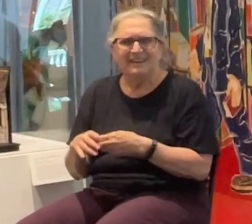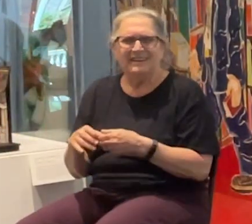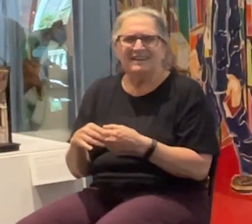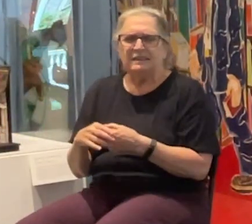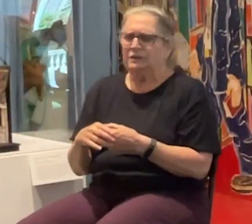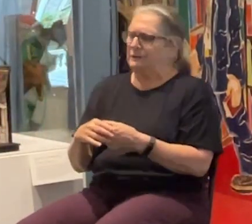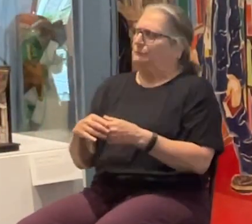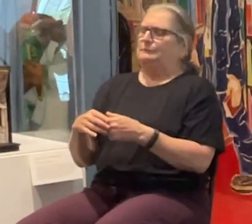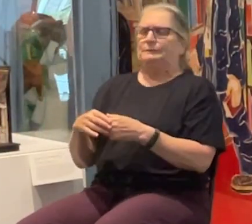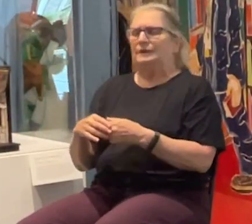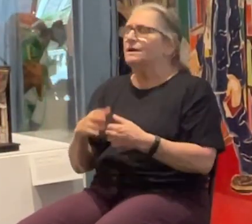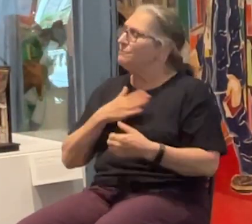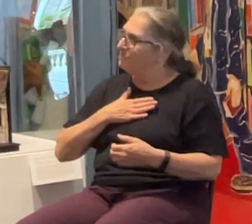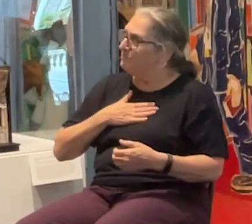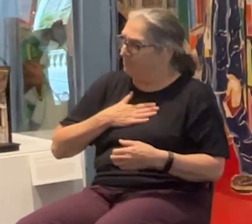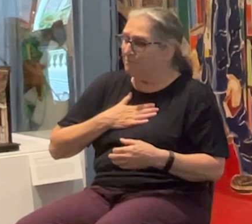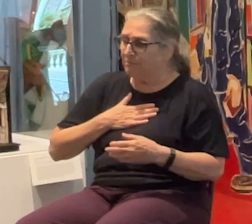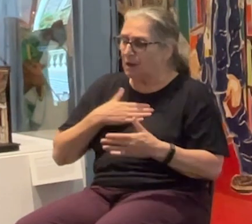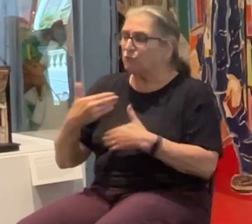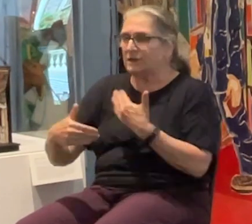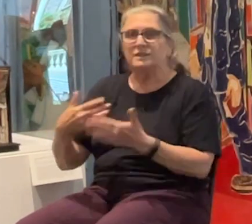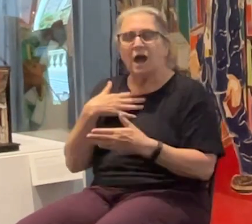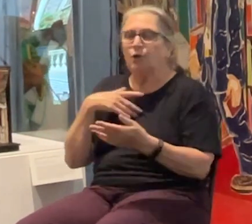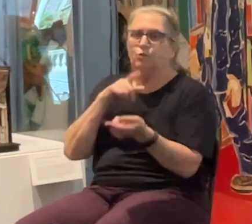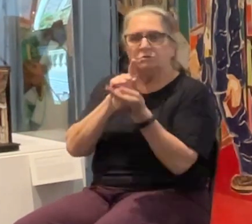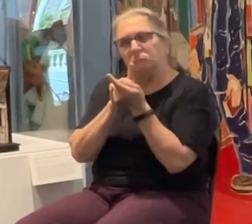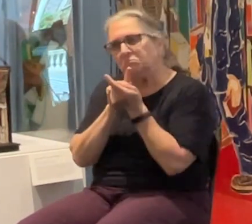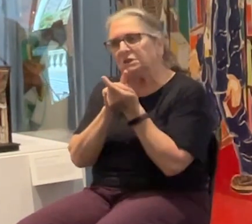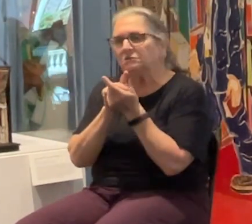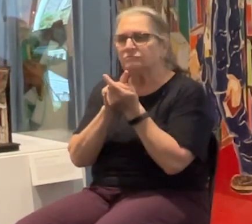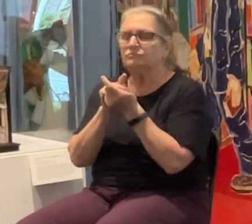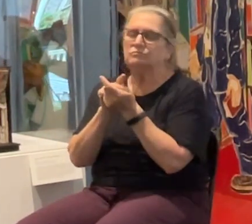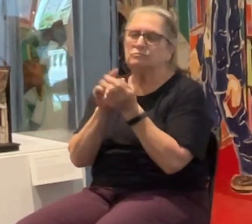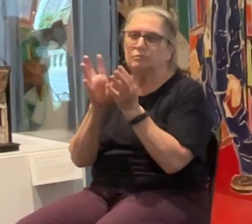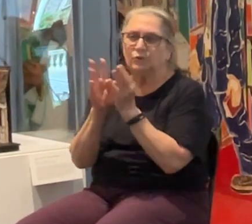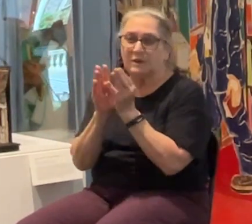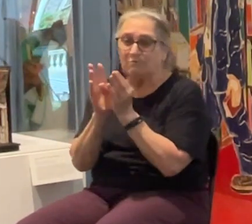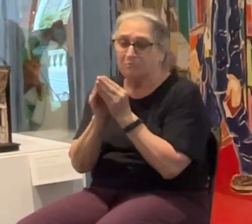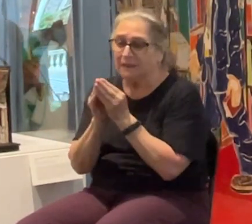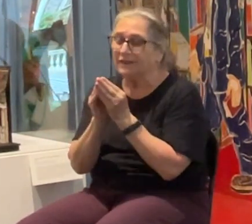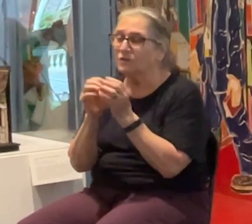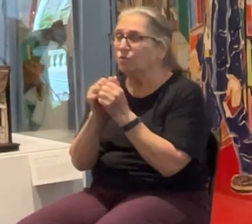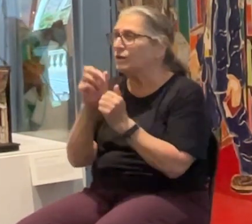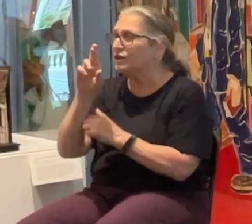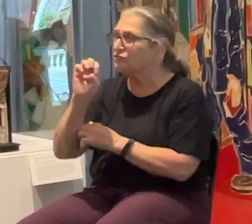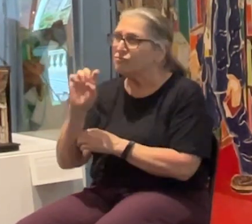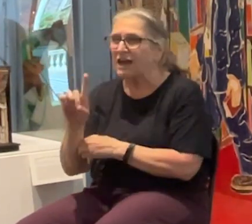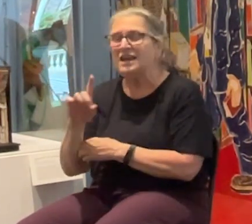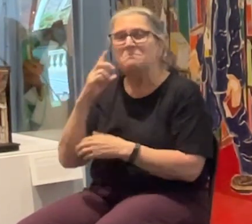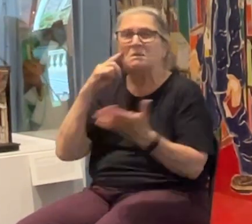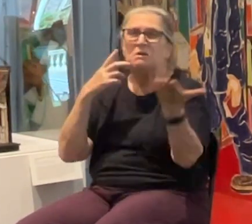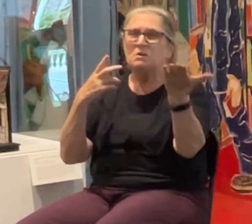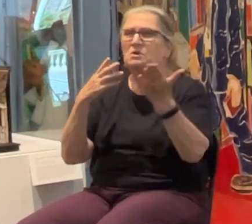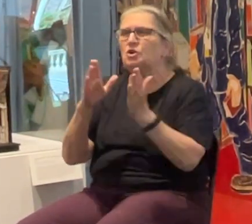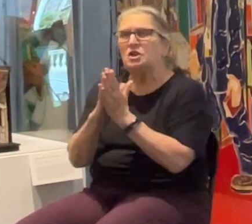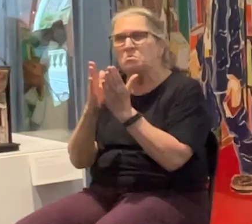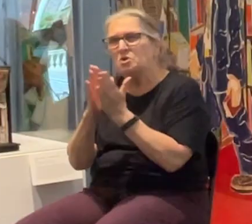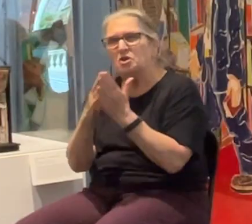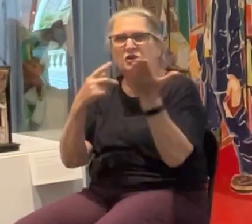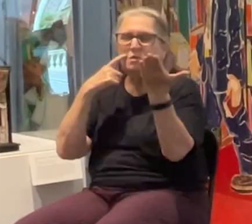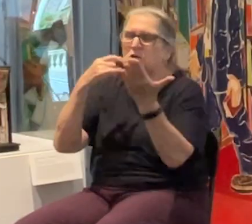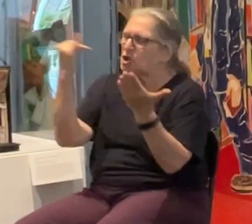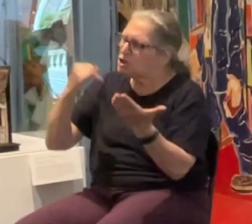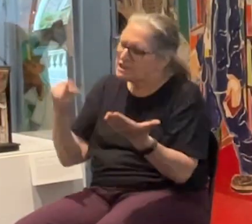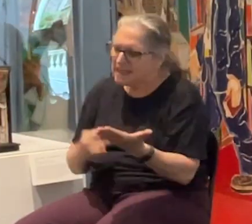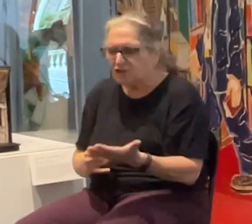So my process was meeting with Red, and we looked through the sketches a little bit, the books. But I